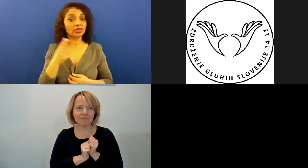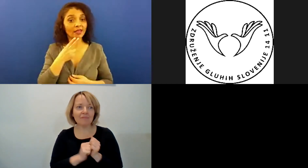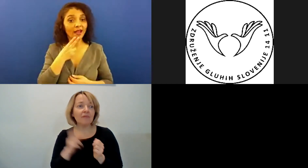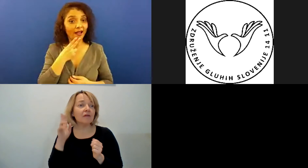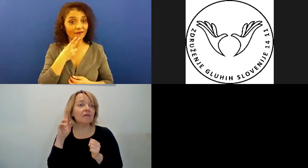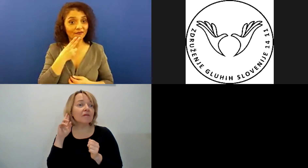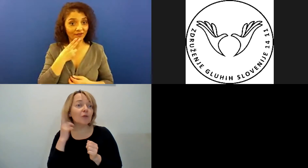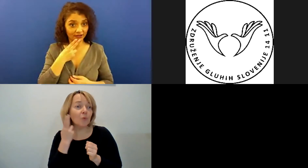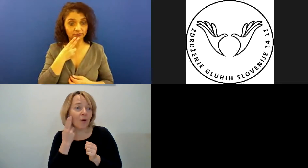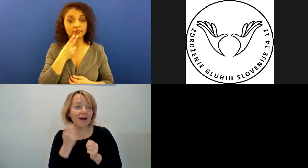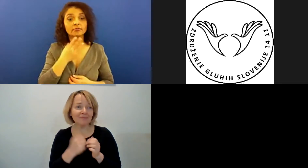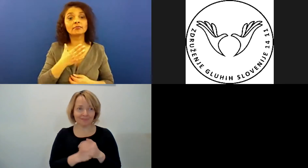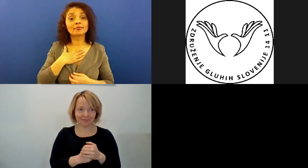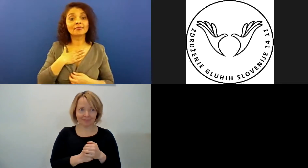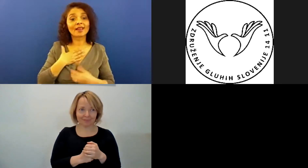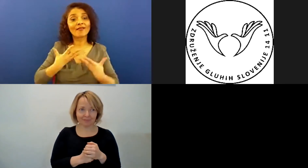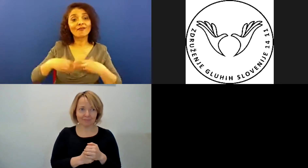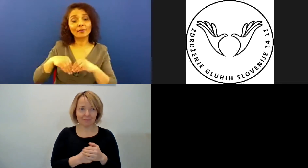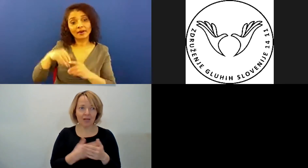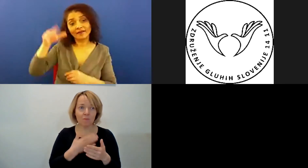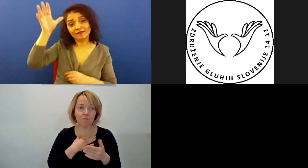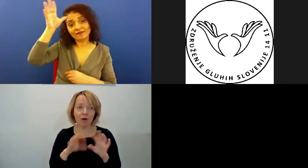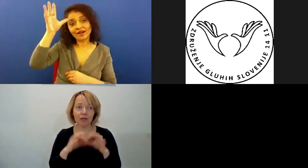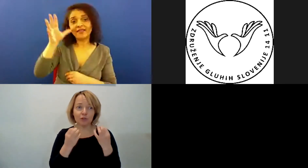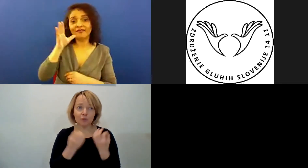So I was born deaf.